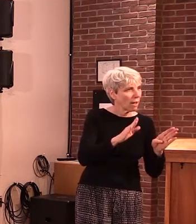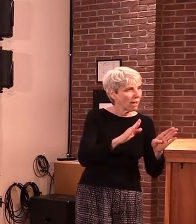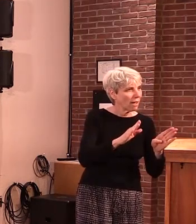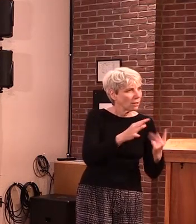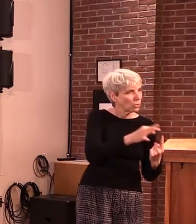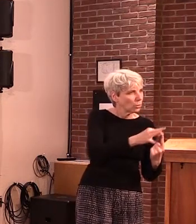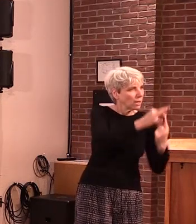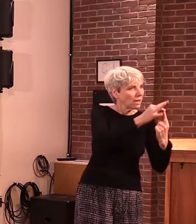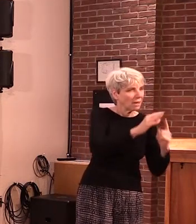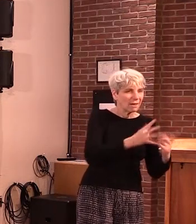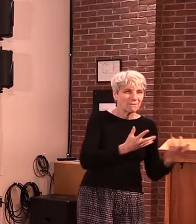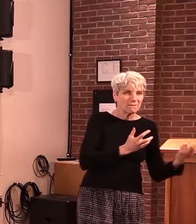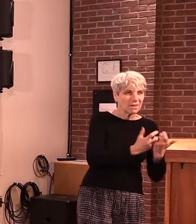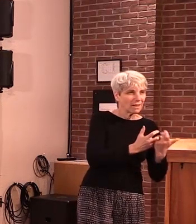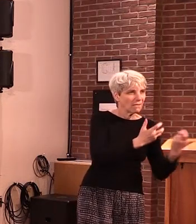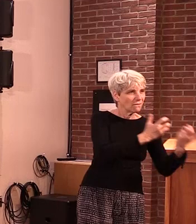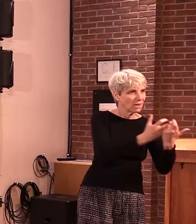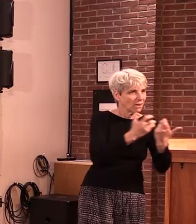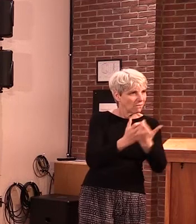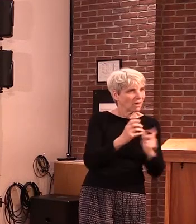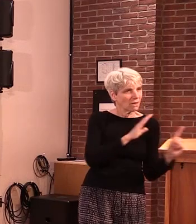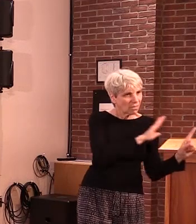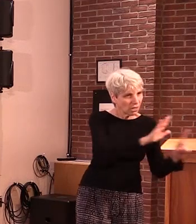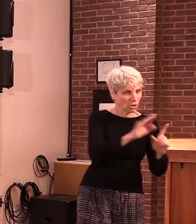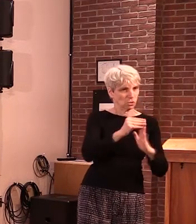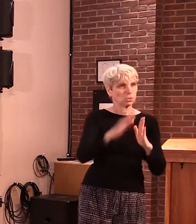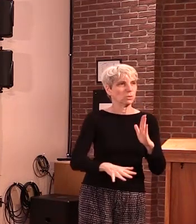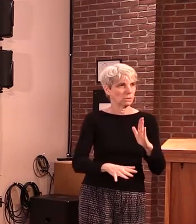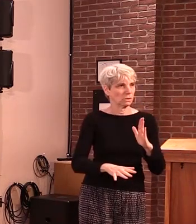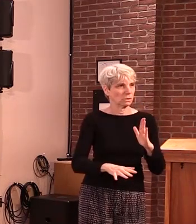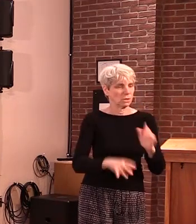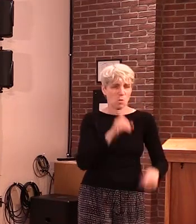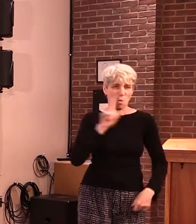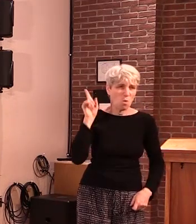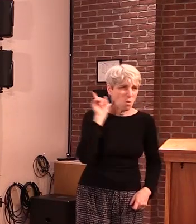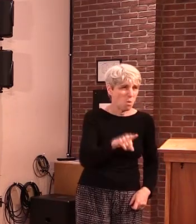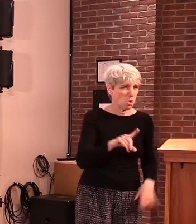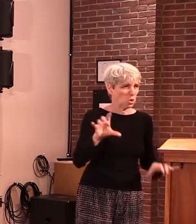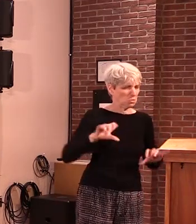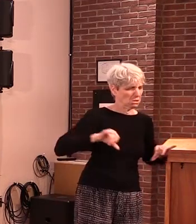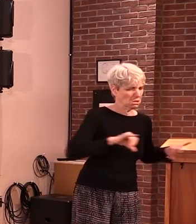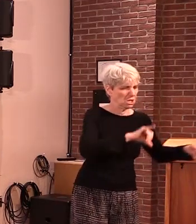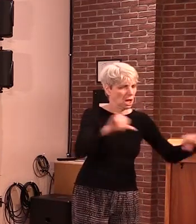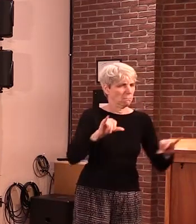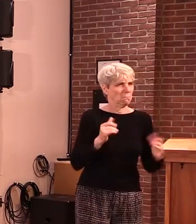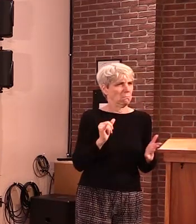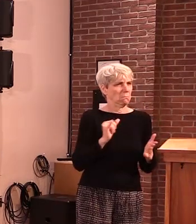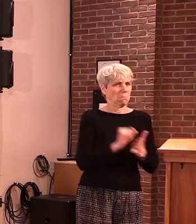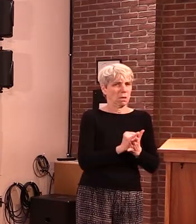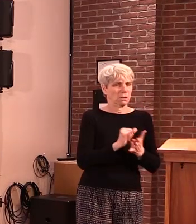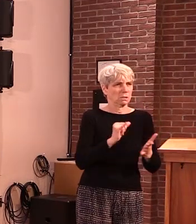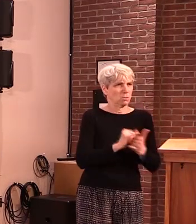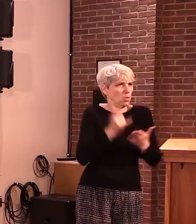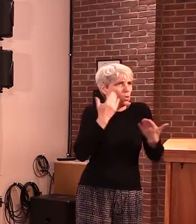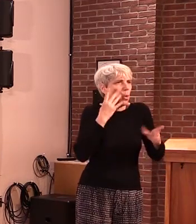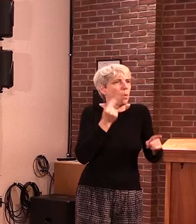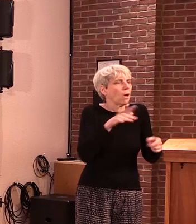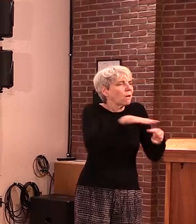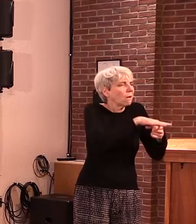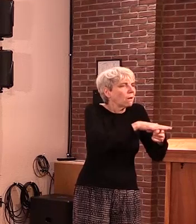their students. We cannot direct specific implementation solutions from the state level, since we cannot anticipate all of these local